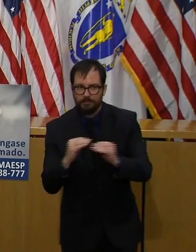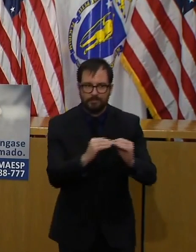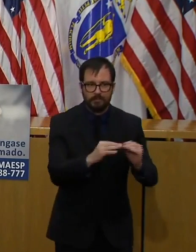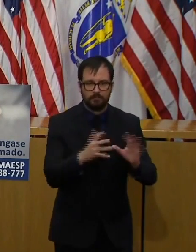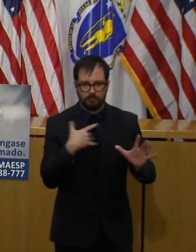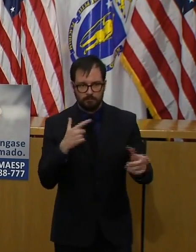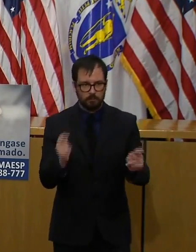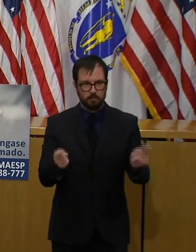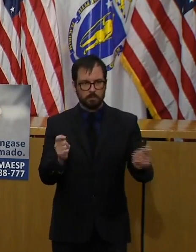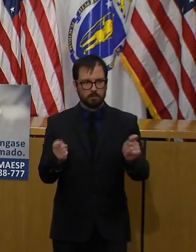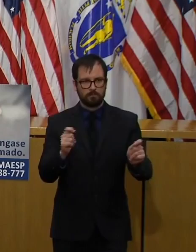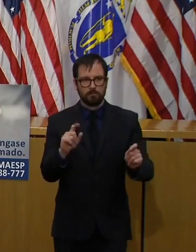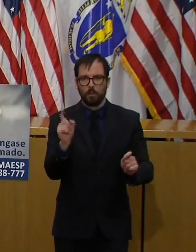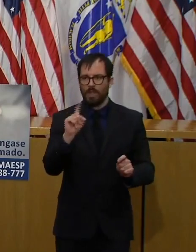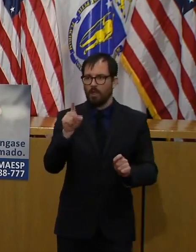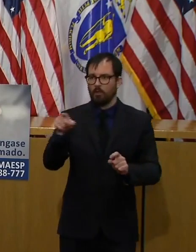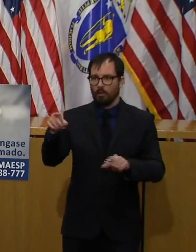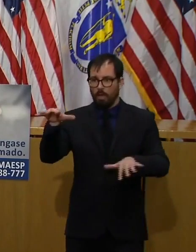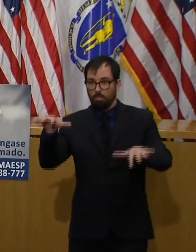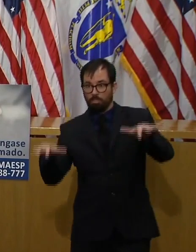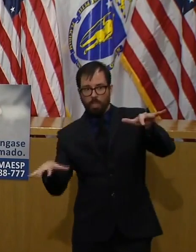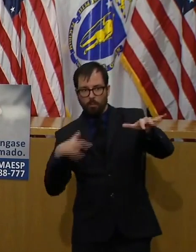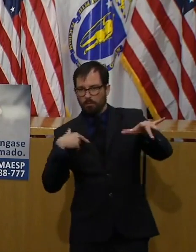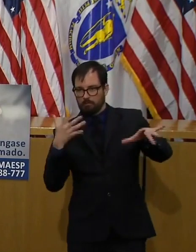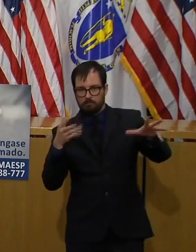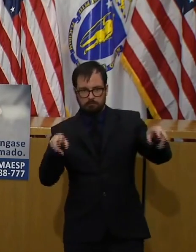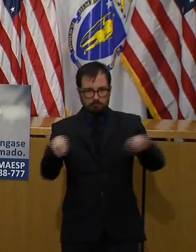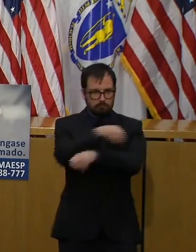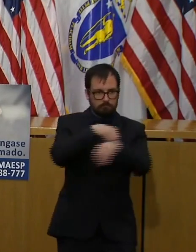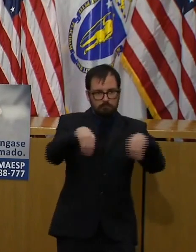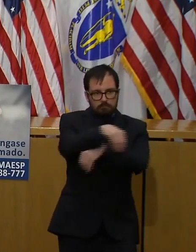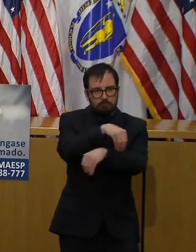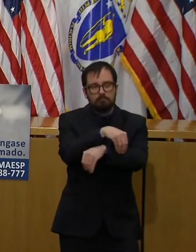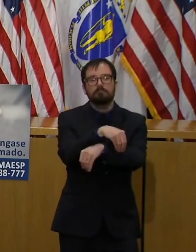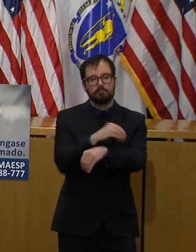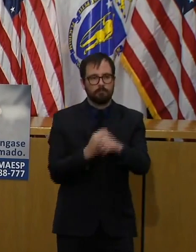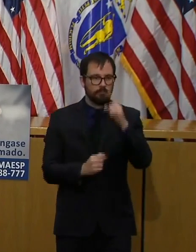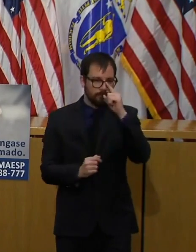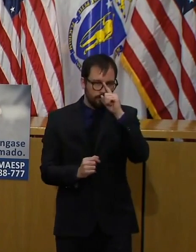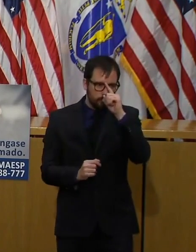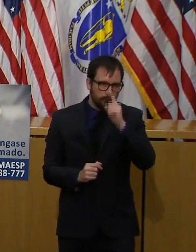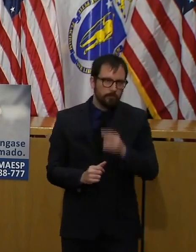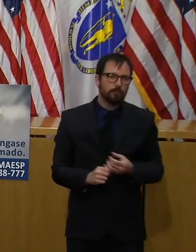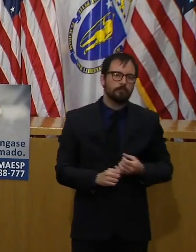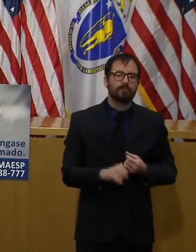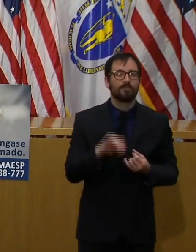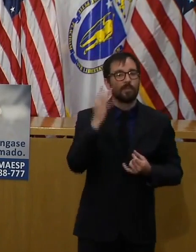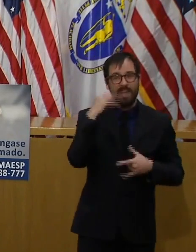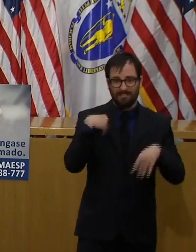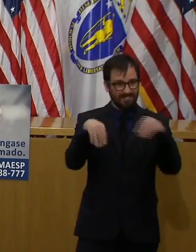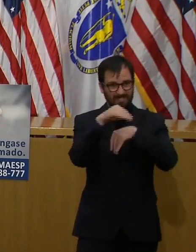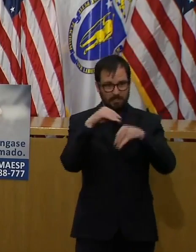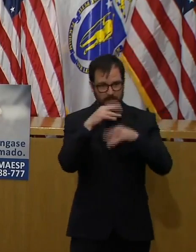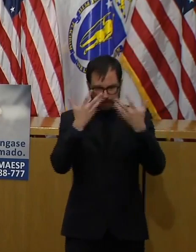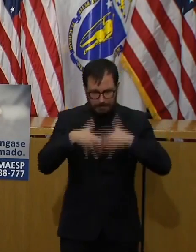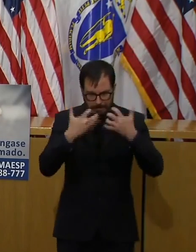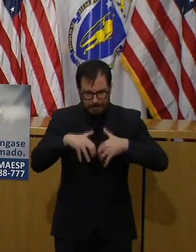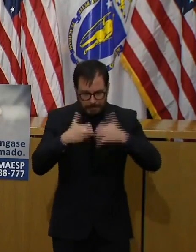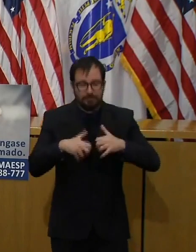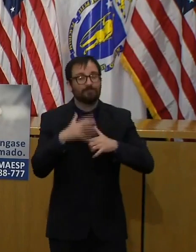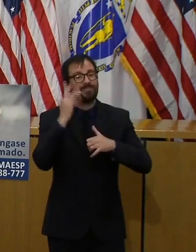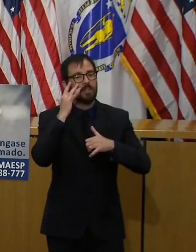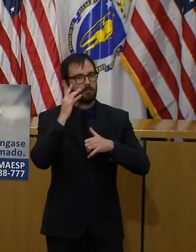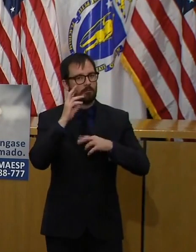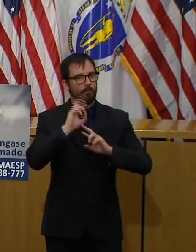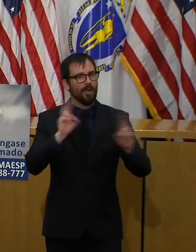certain places, all based on this idea that we're going to plan for the worst, okay? We certainly hope we don't end up there,